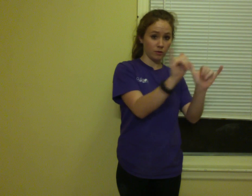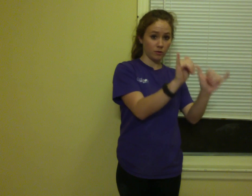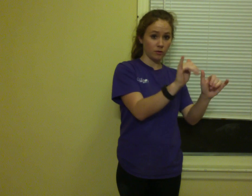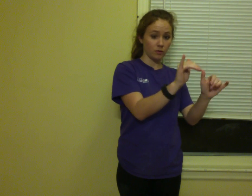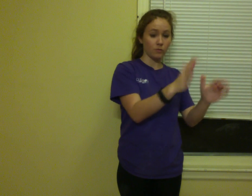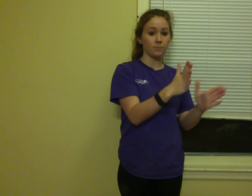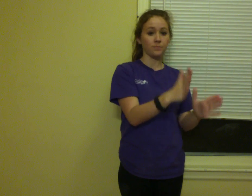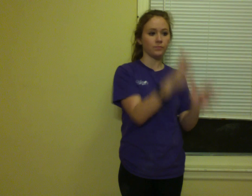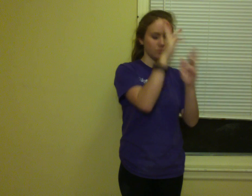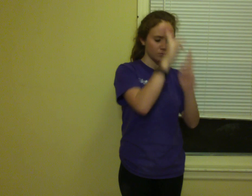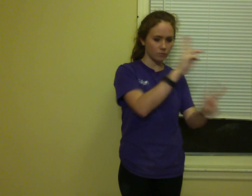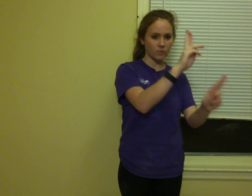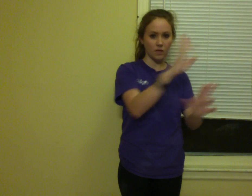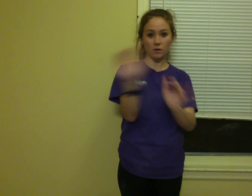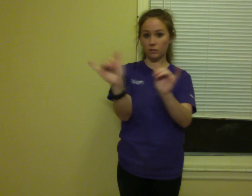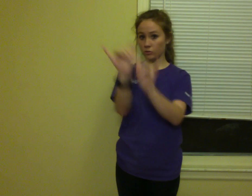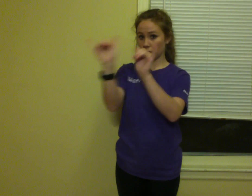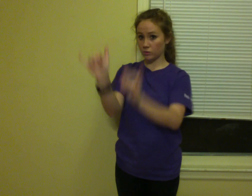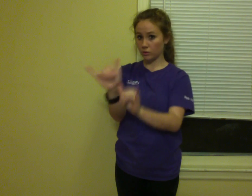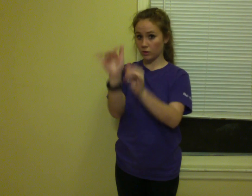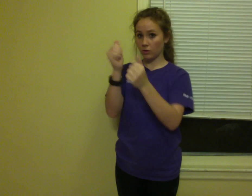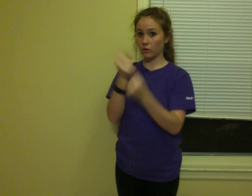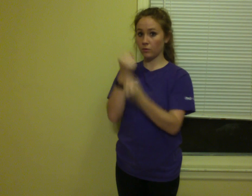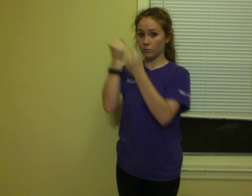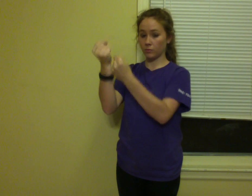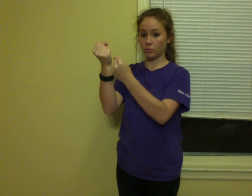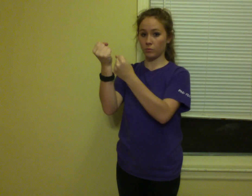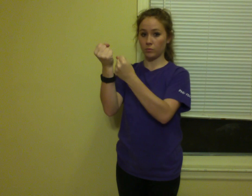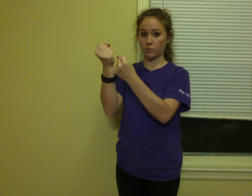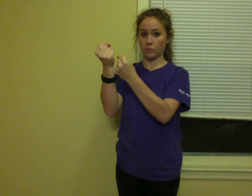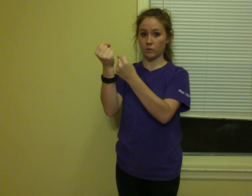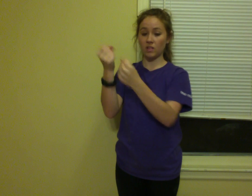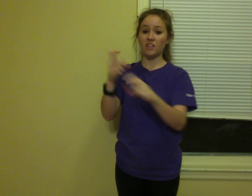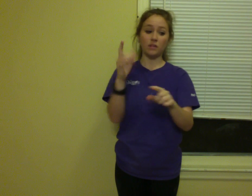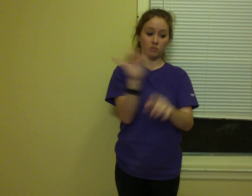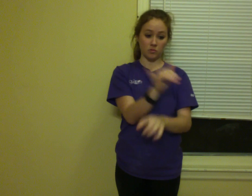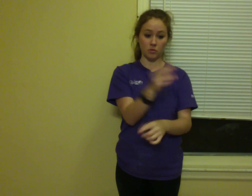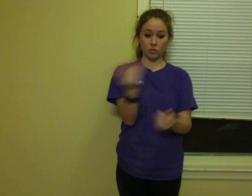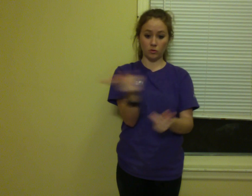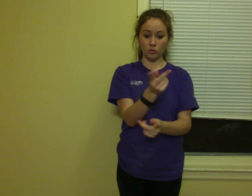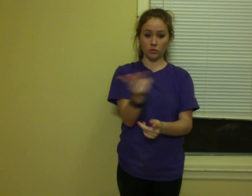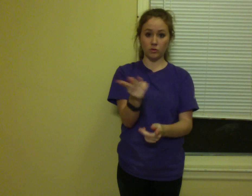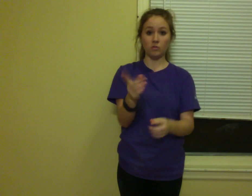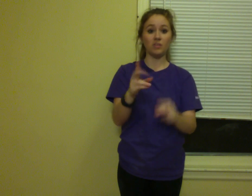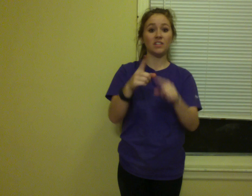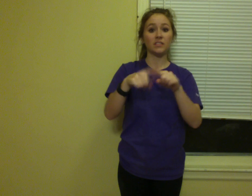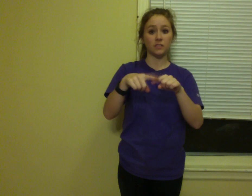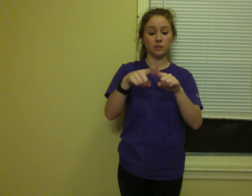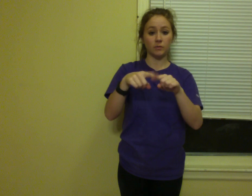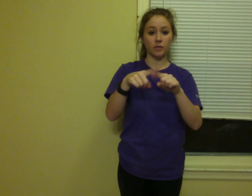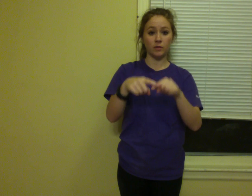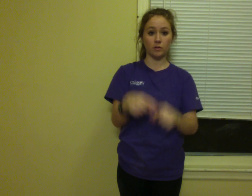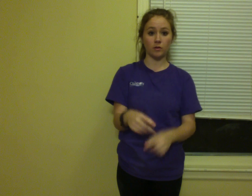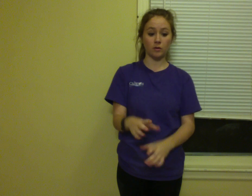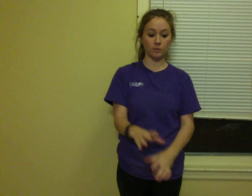power. They, in turn, depend on at least two conditions in the community: economic